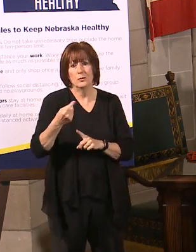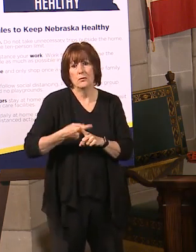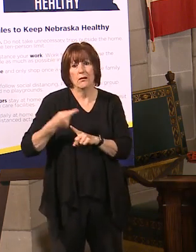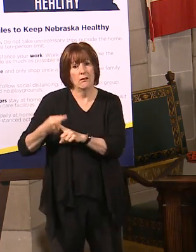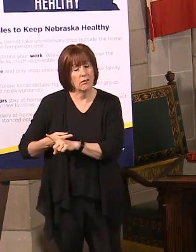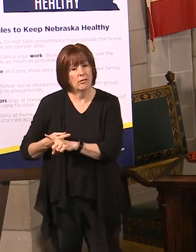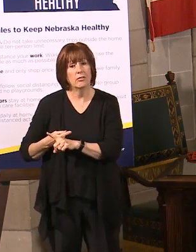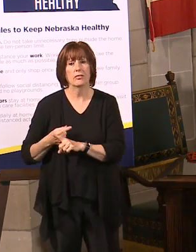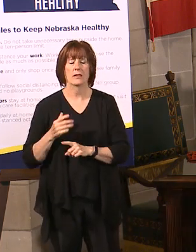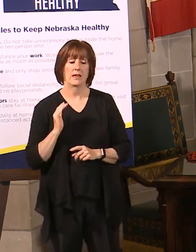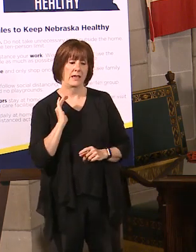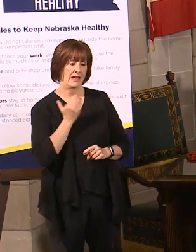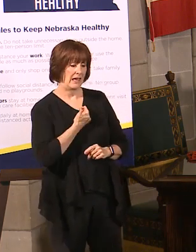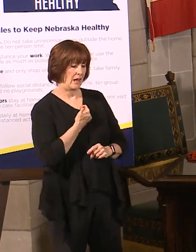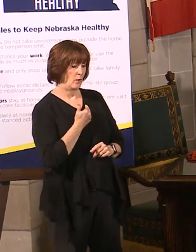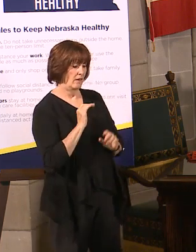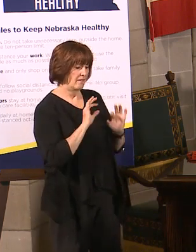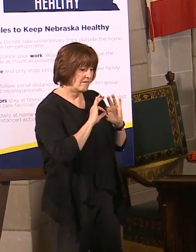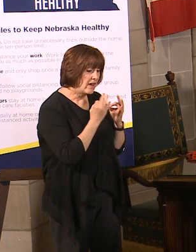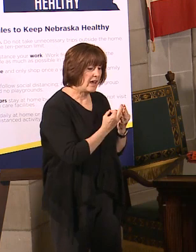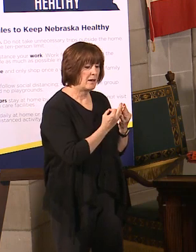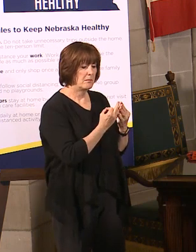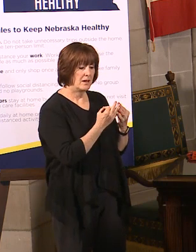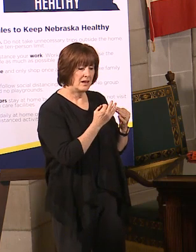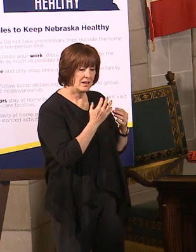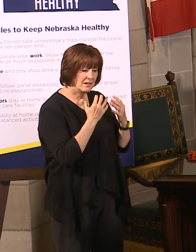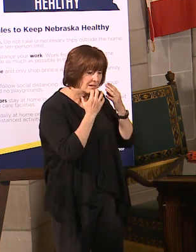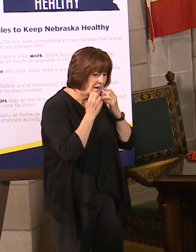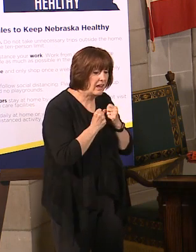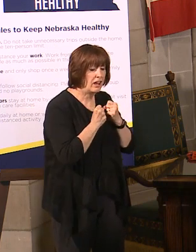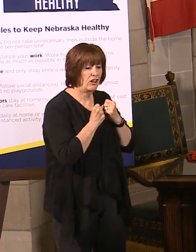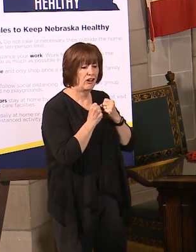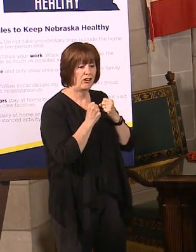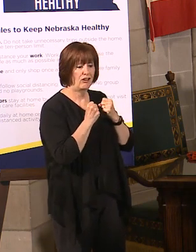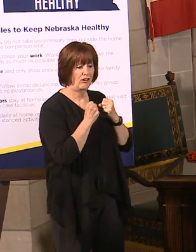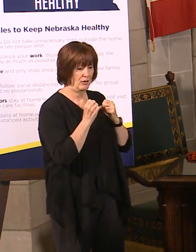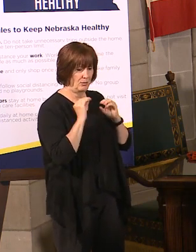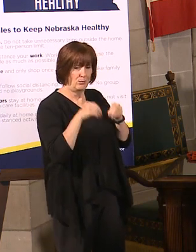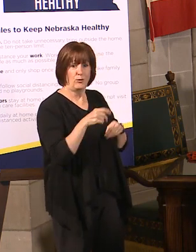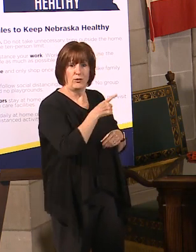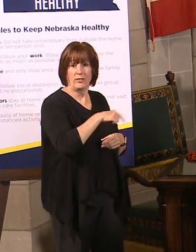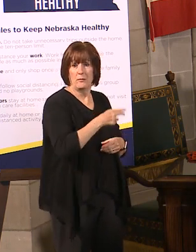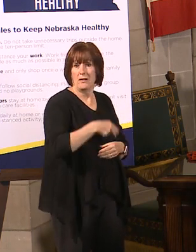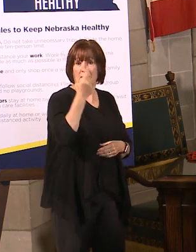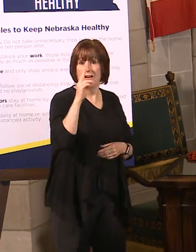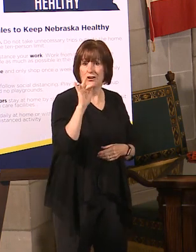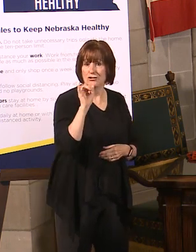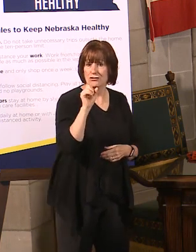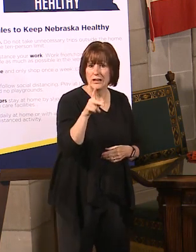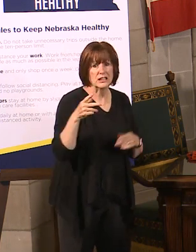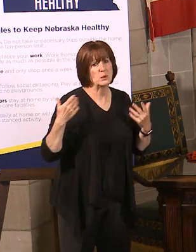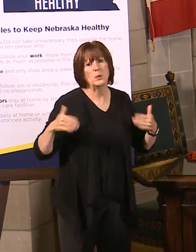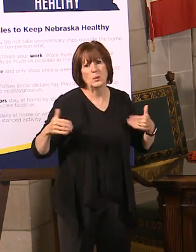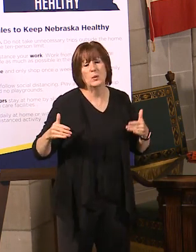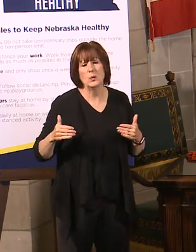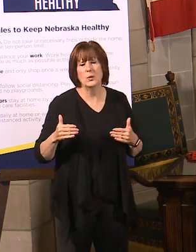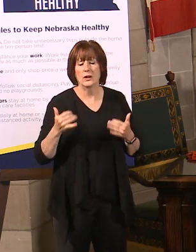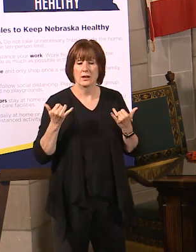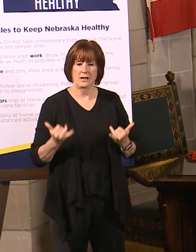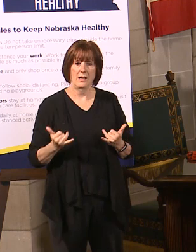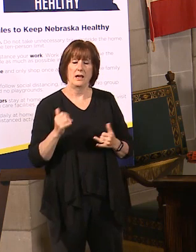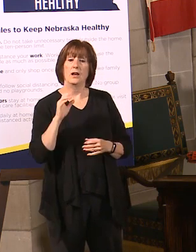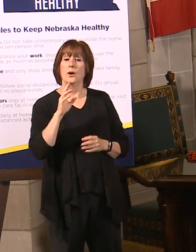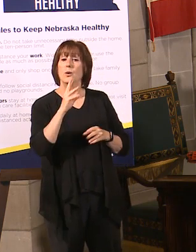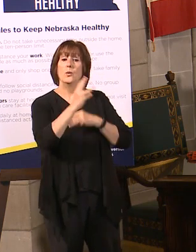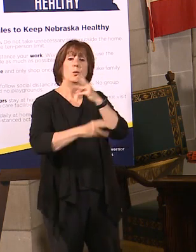caring put ourselves and our families at such high risk. In January of this year, the World Health